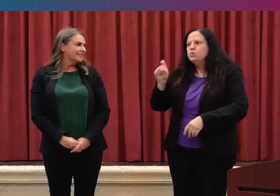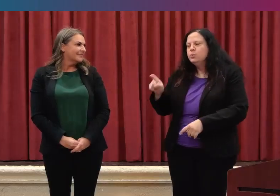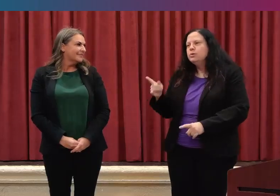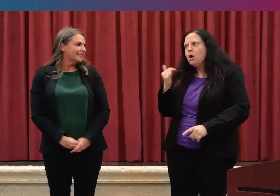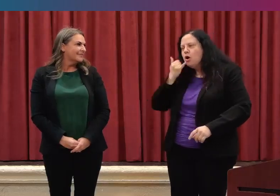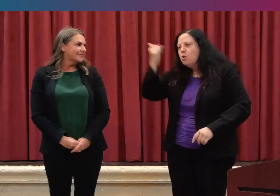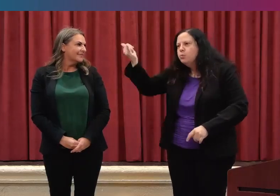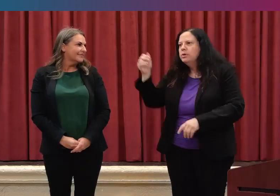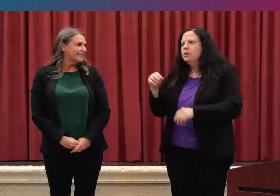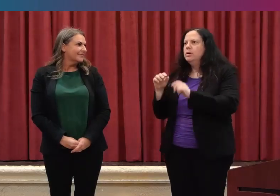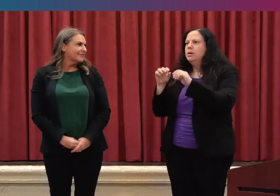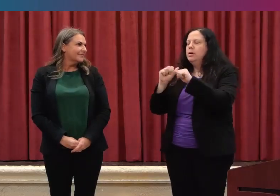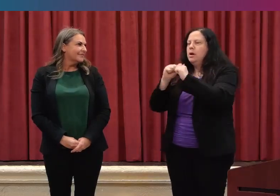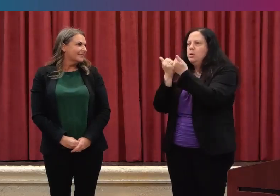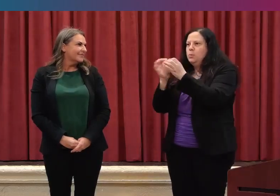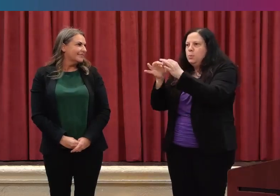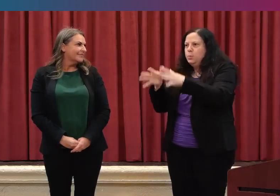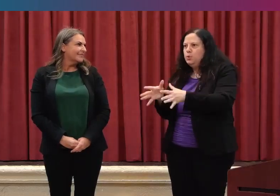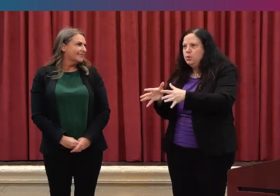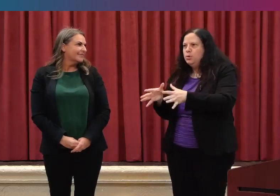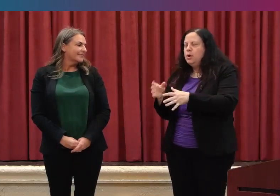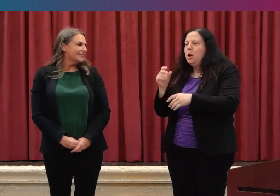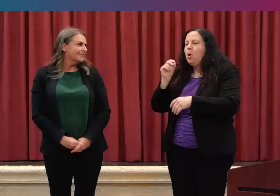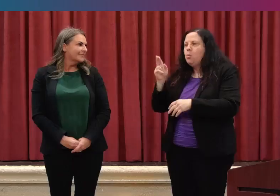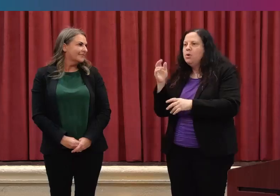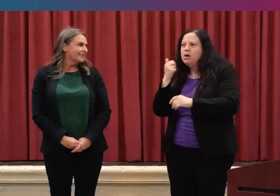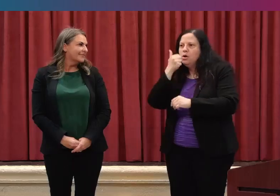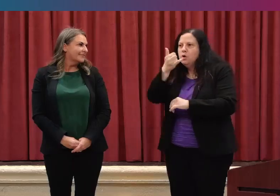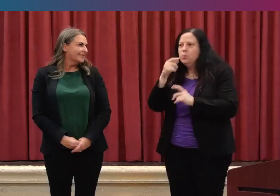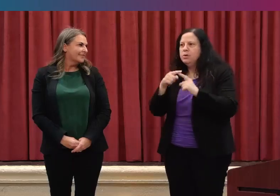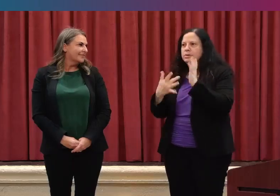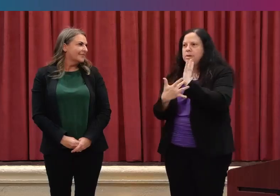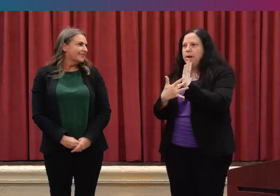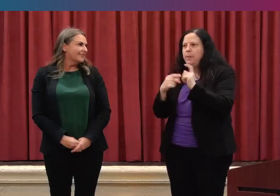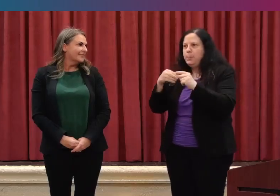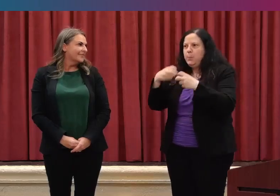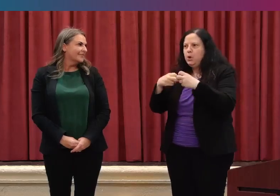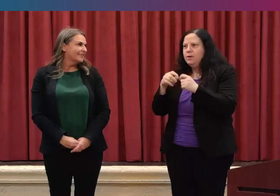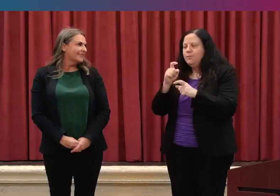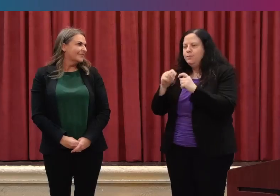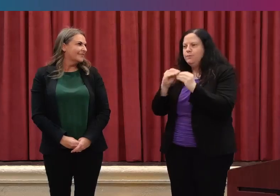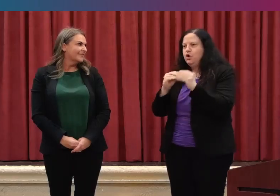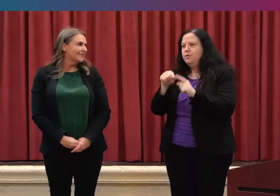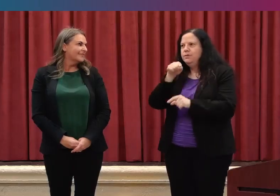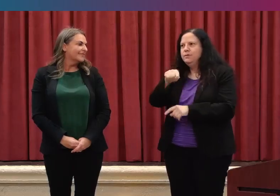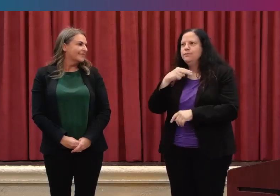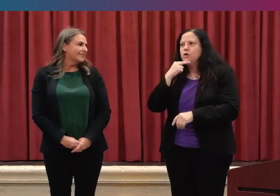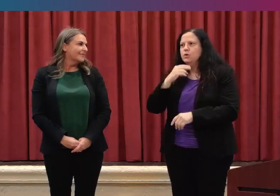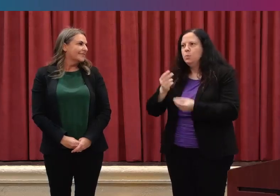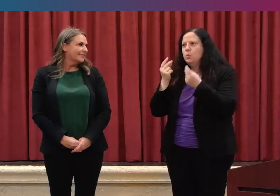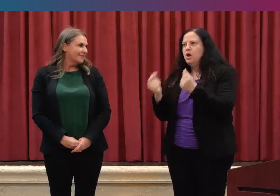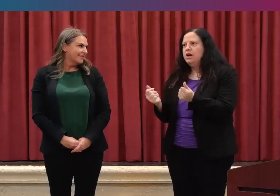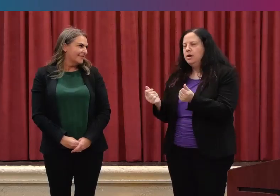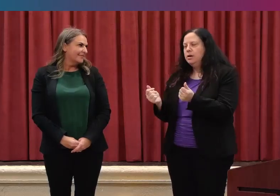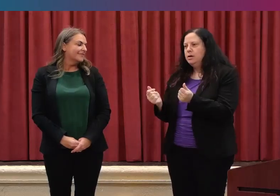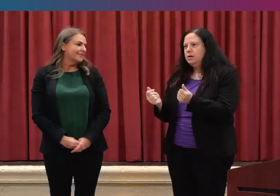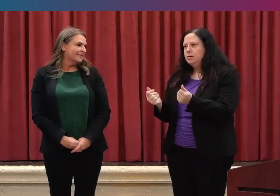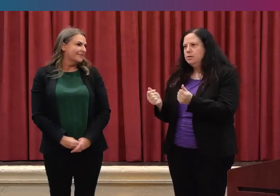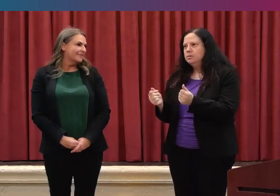you can work in the office, they're supposed to call and how to get an interpreter, or call for tech support in regards to the video to get